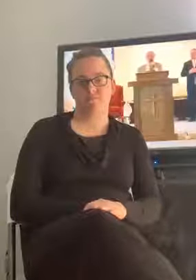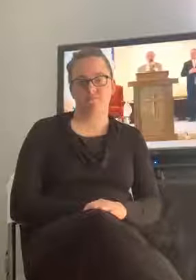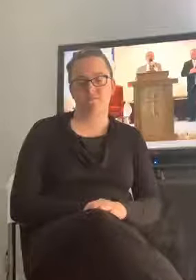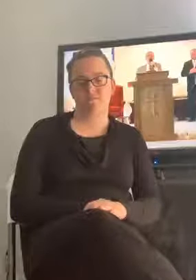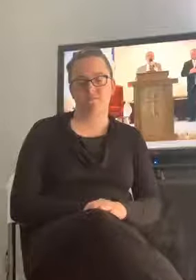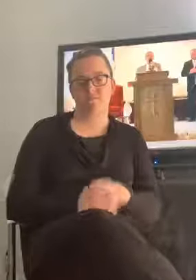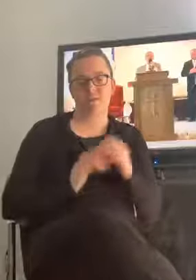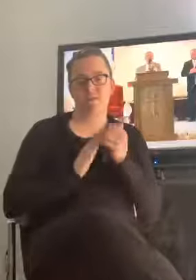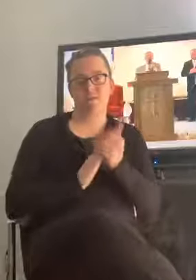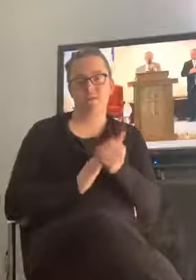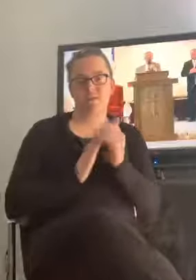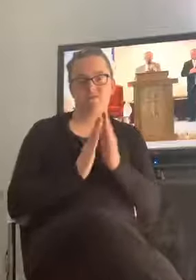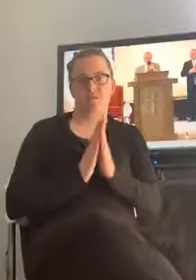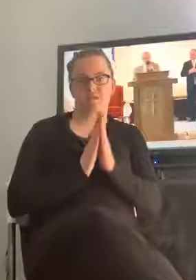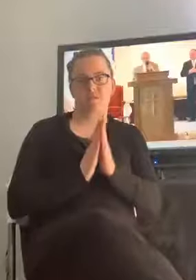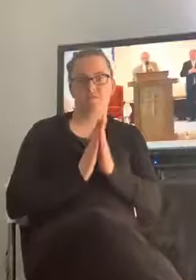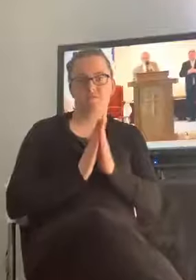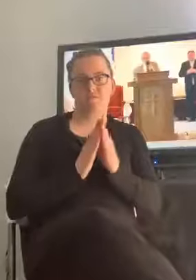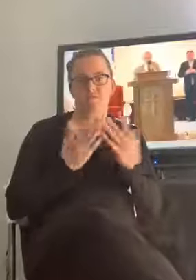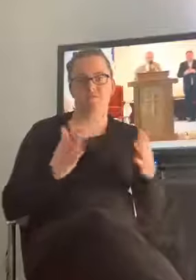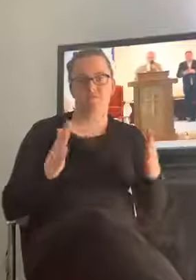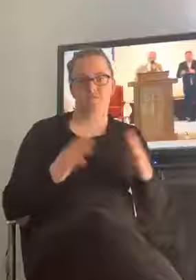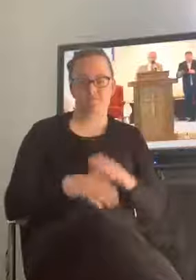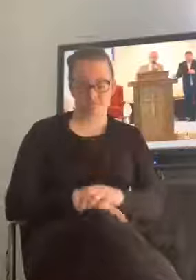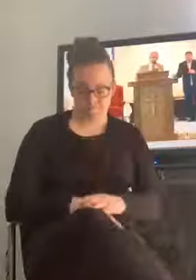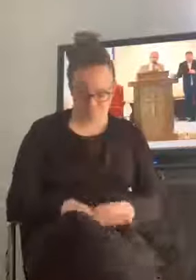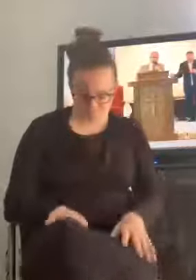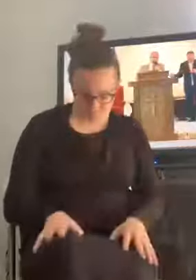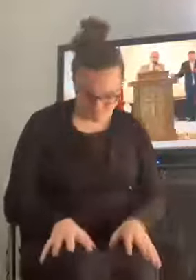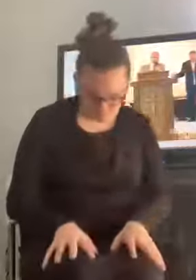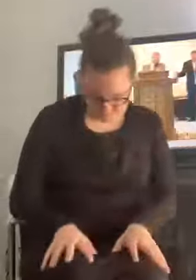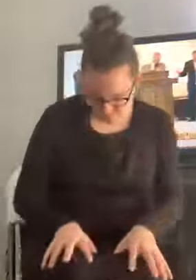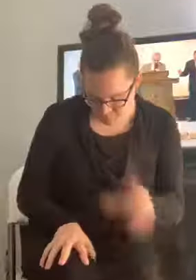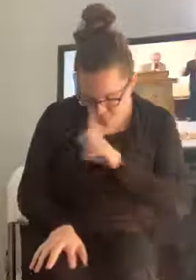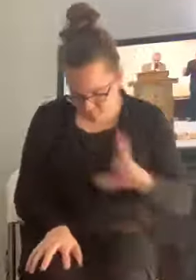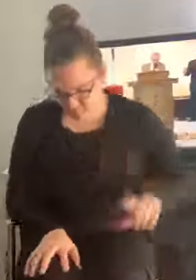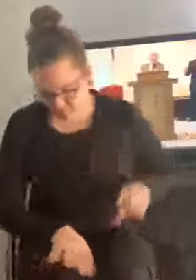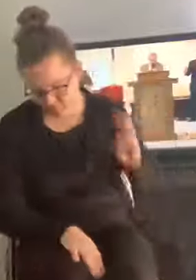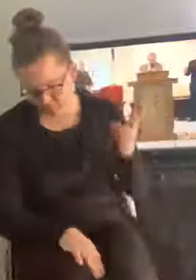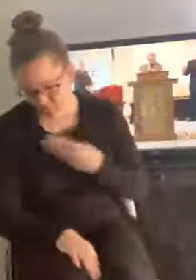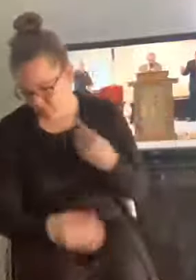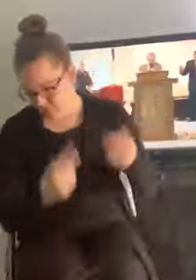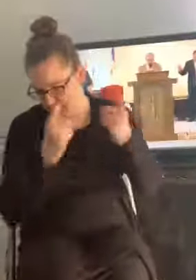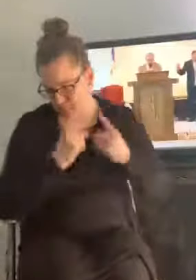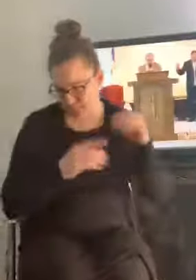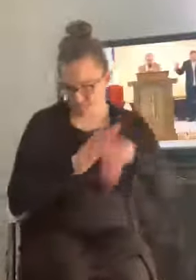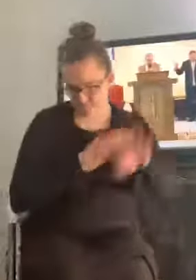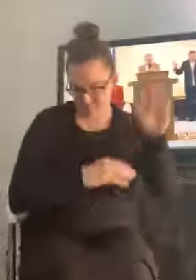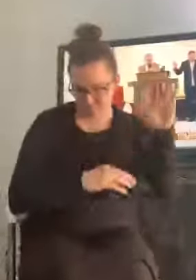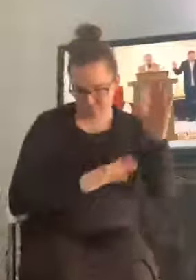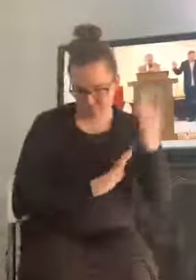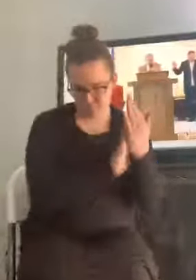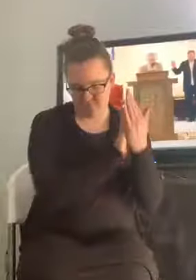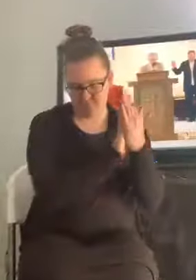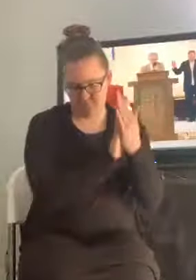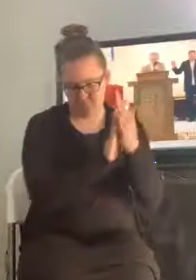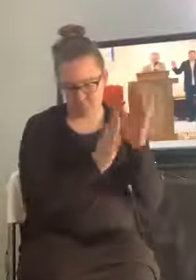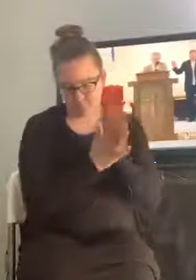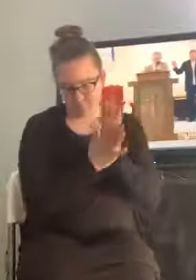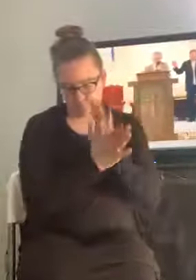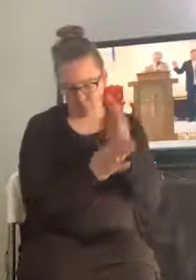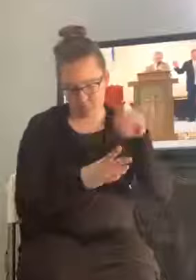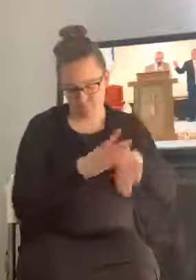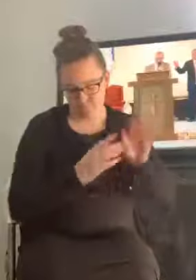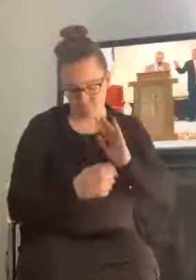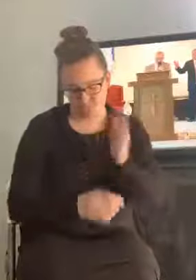the Lord as we conclude this with the Lord. Here the Lord be coming through your presence this morning. But praise upon our